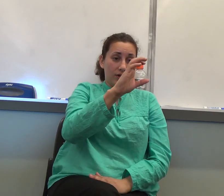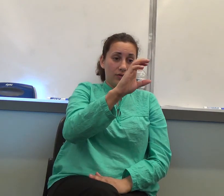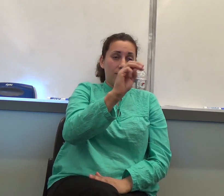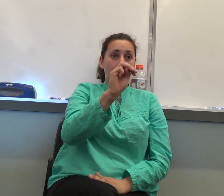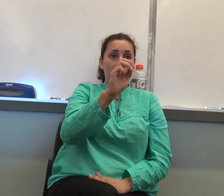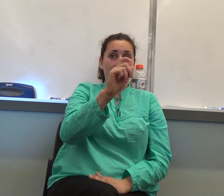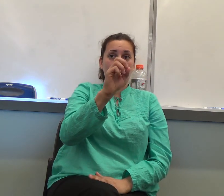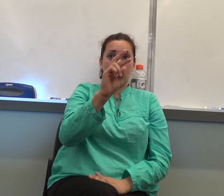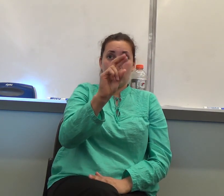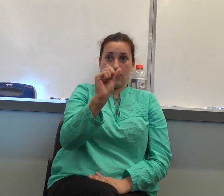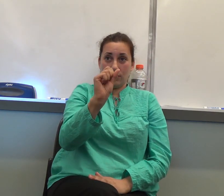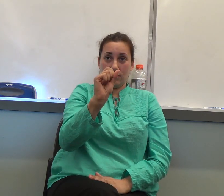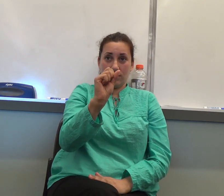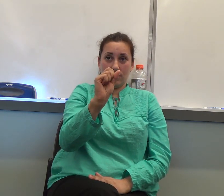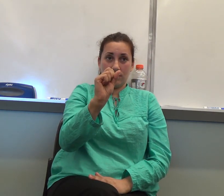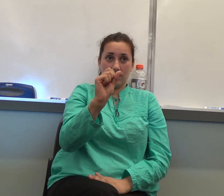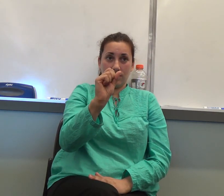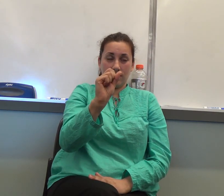in 43.2 seconds.